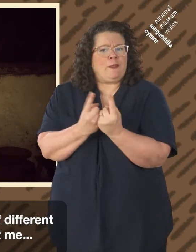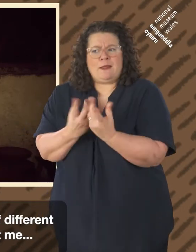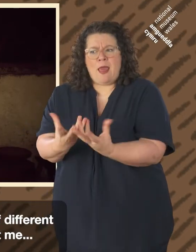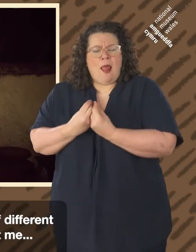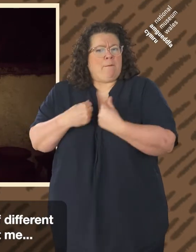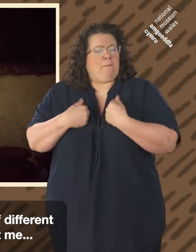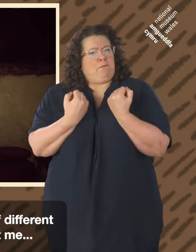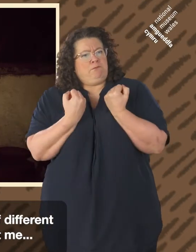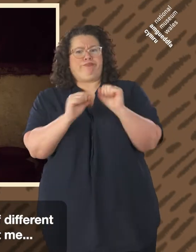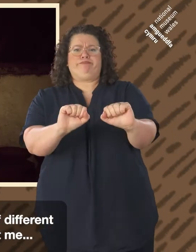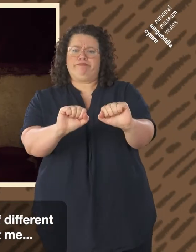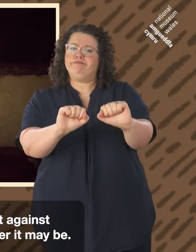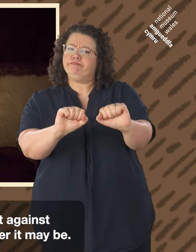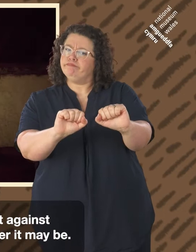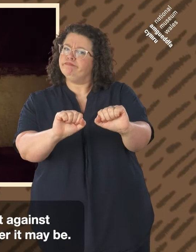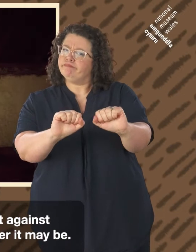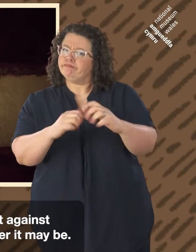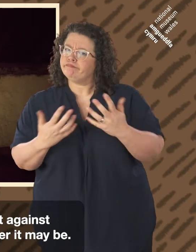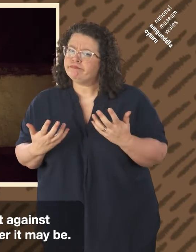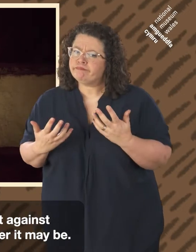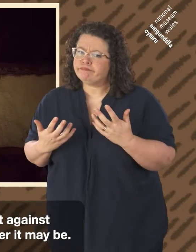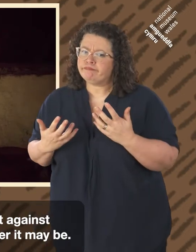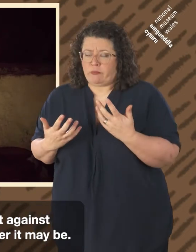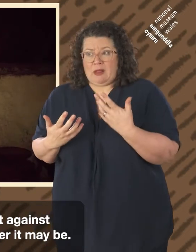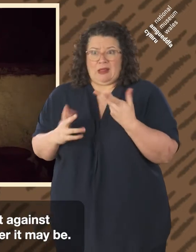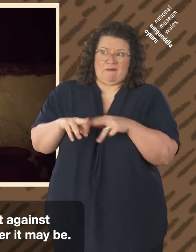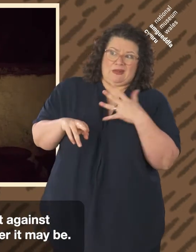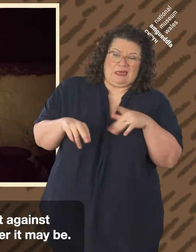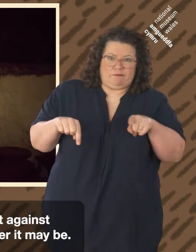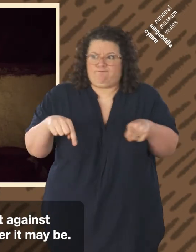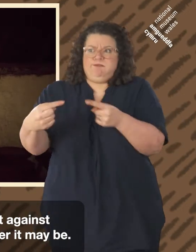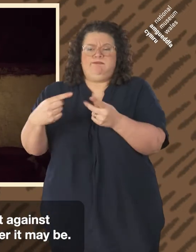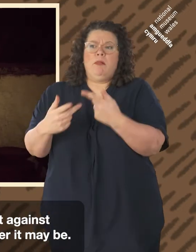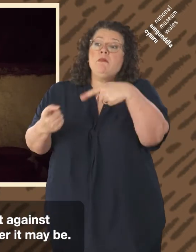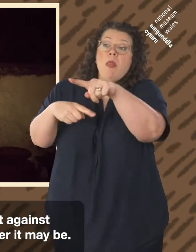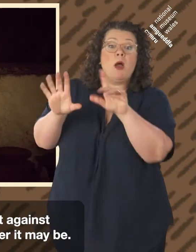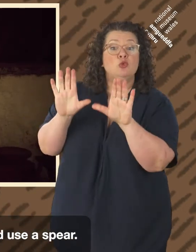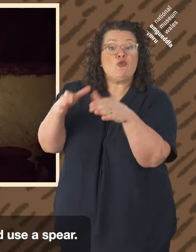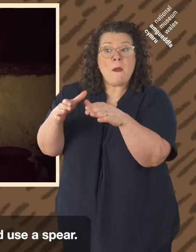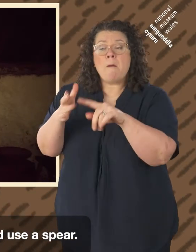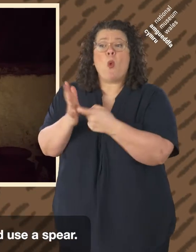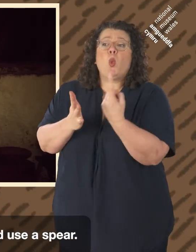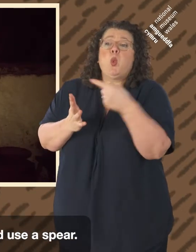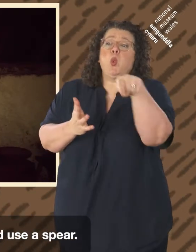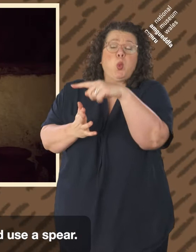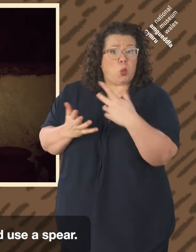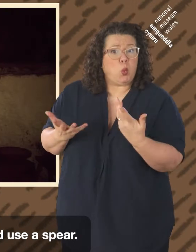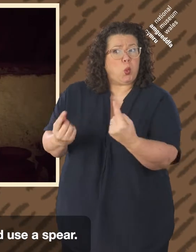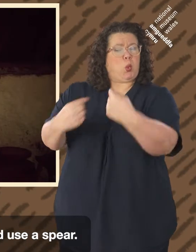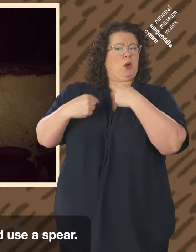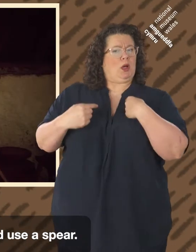things to protect me if I do have to fight against another tribe or whoever it may be. Now most